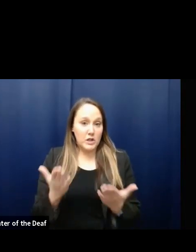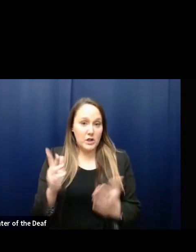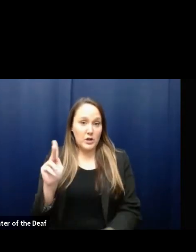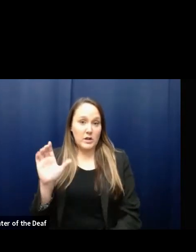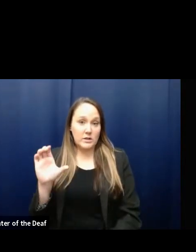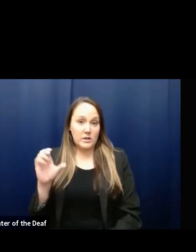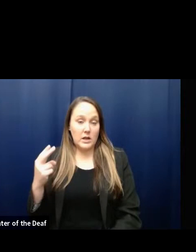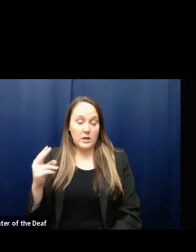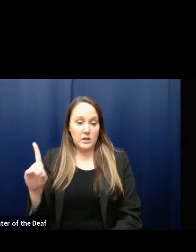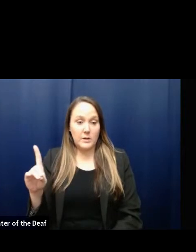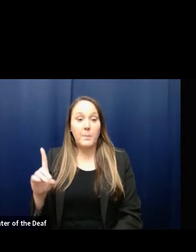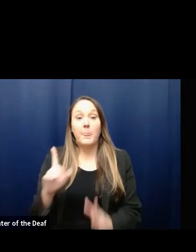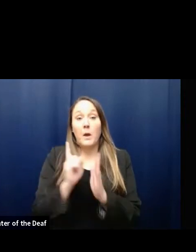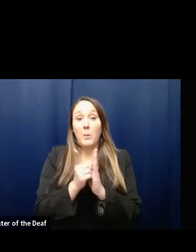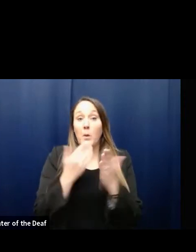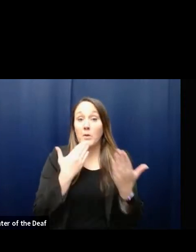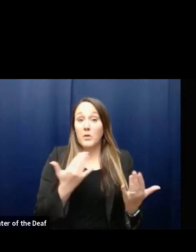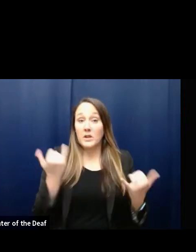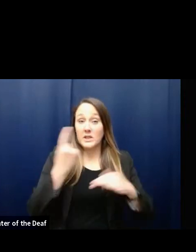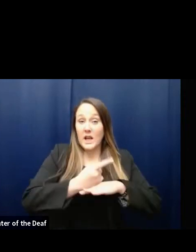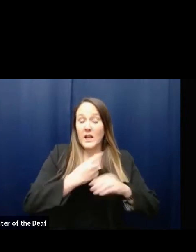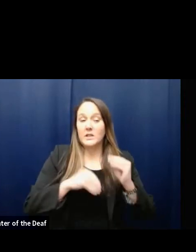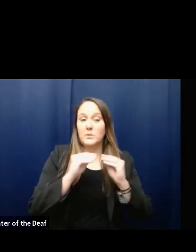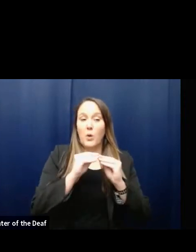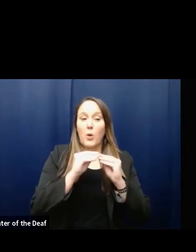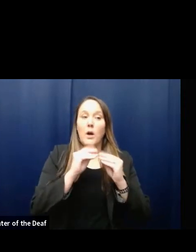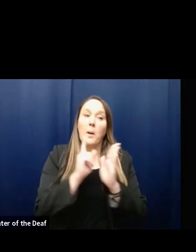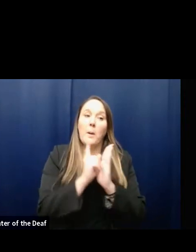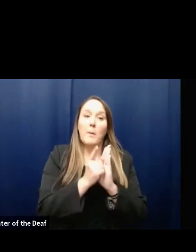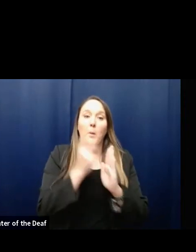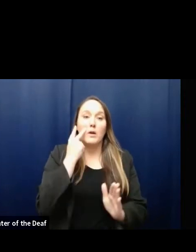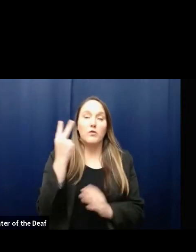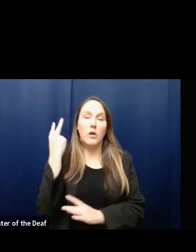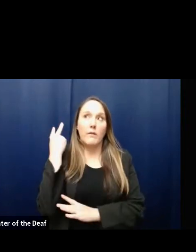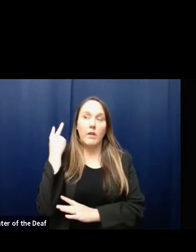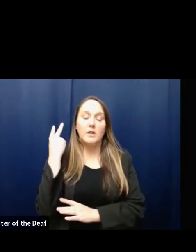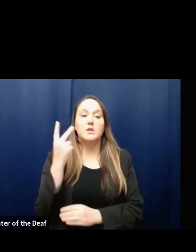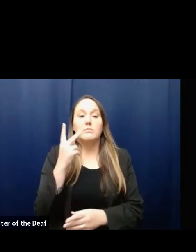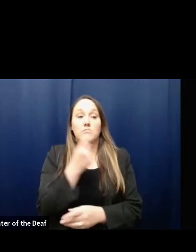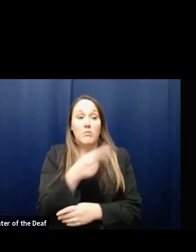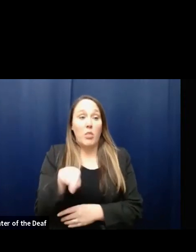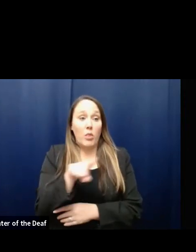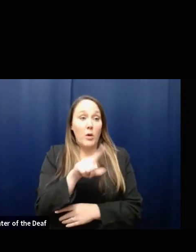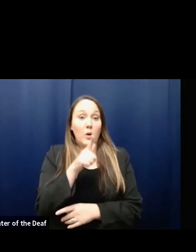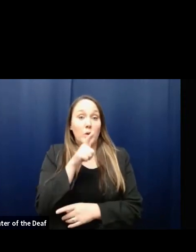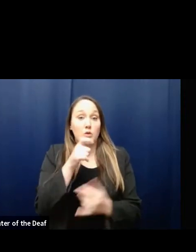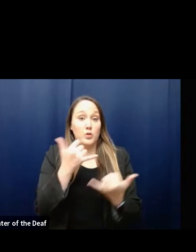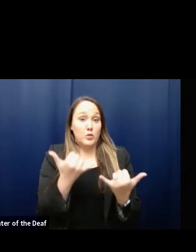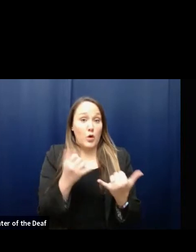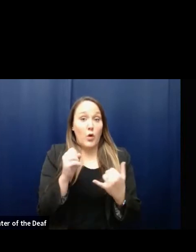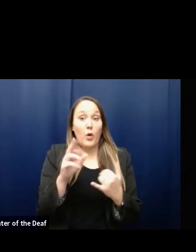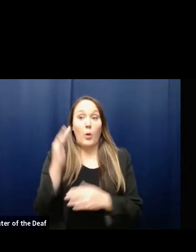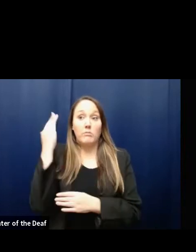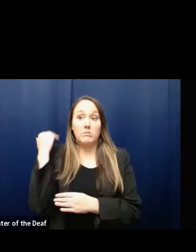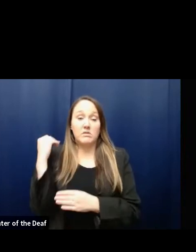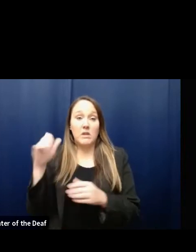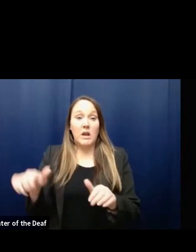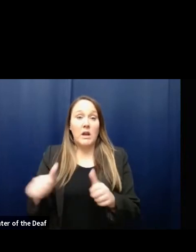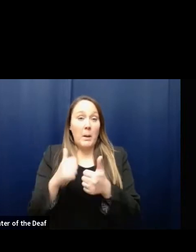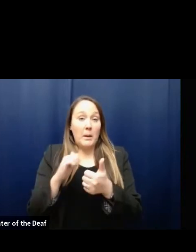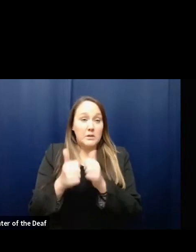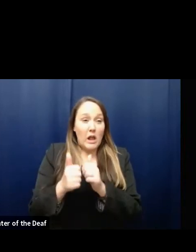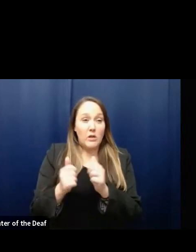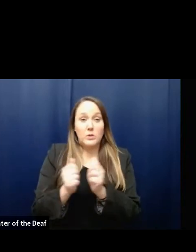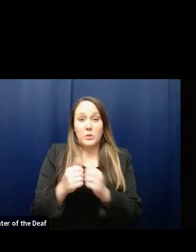gratitude is more a moment of reflection for those who have been or are currently battling breast cancer. October is National Breast